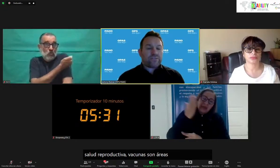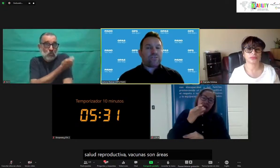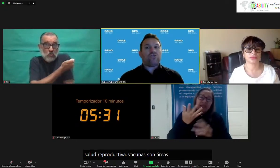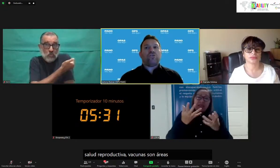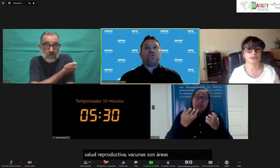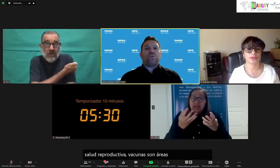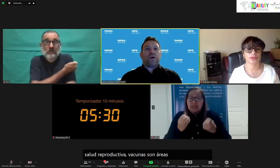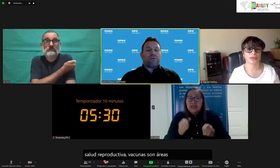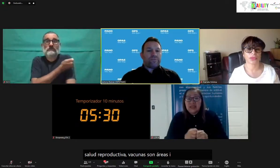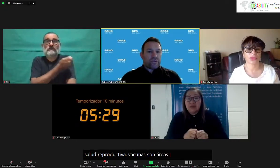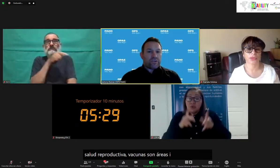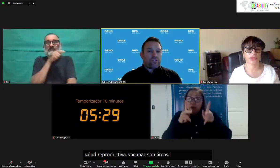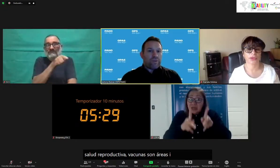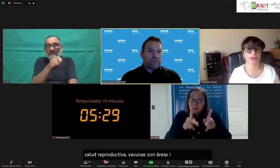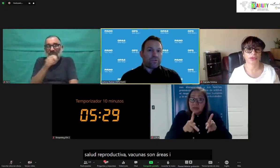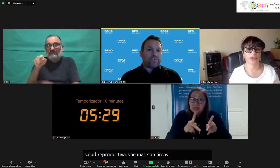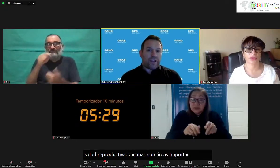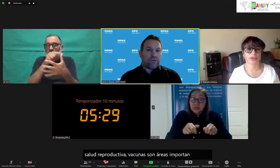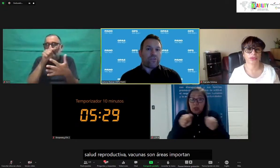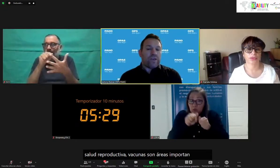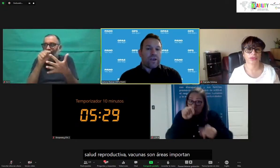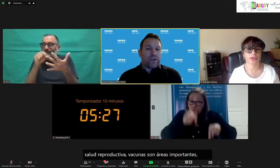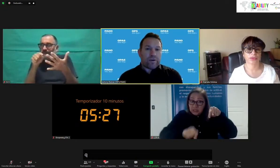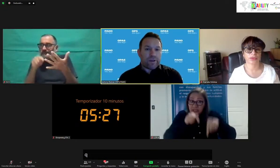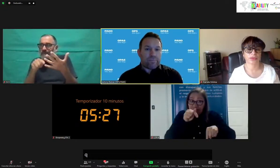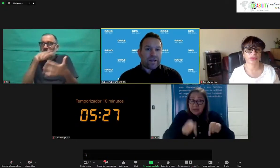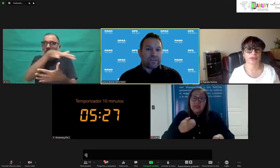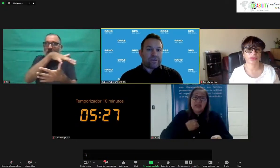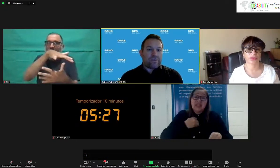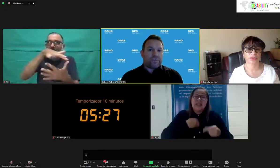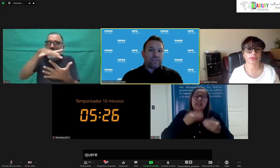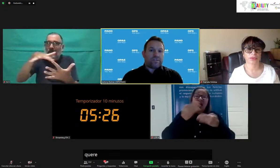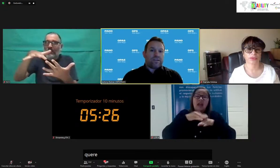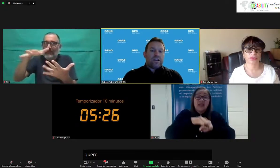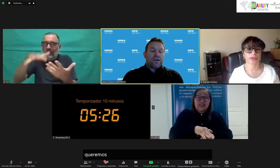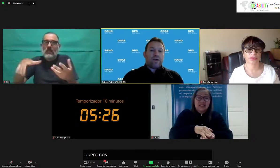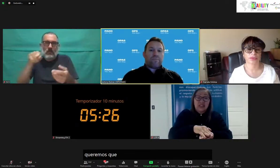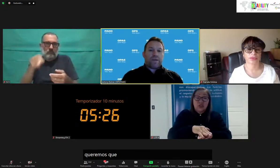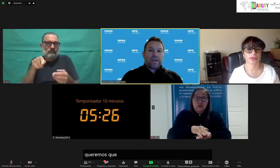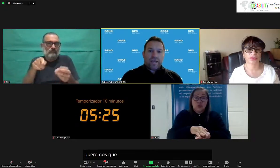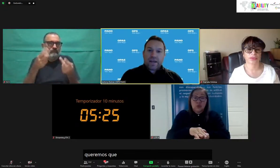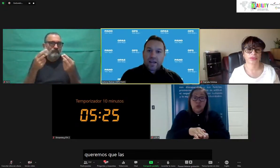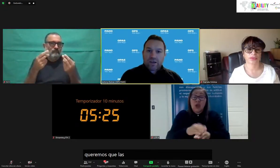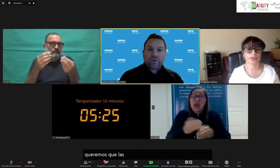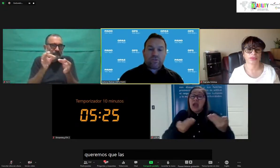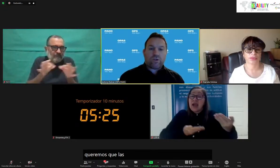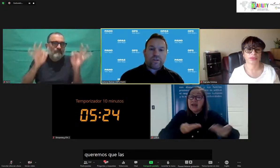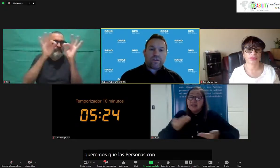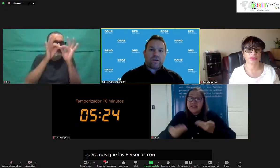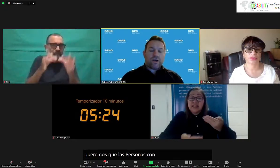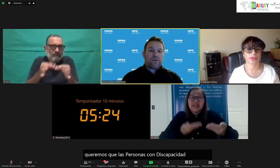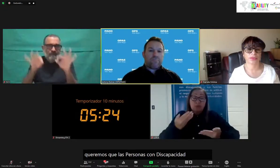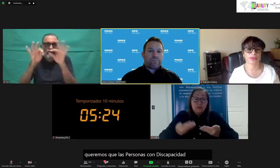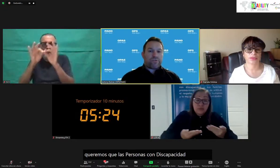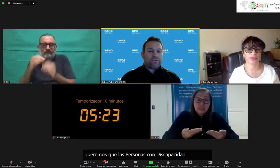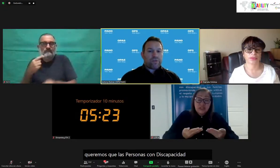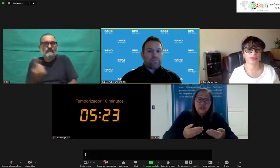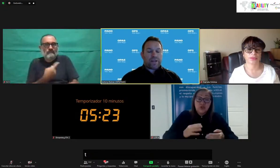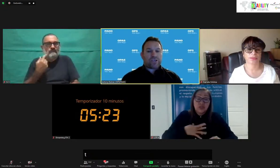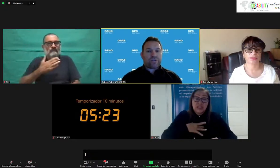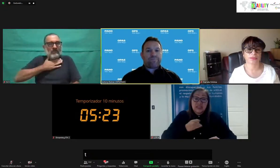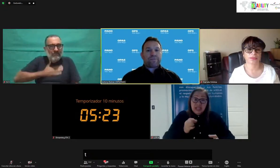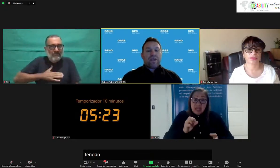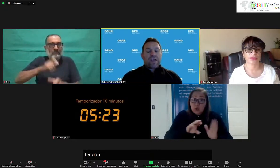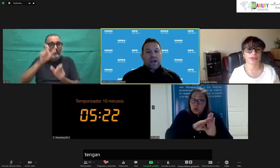access to sexual reproductive health and family planning services in in line with all other members of the